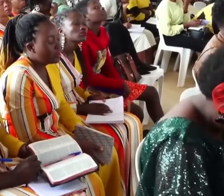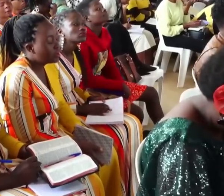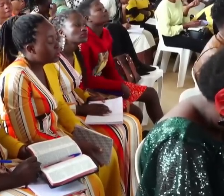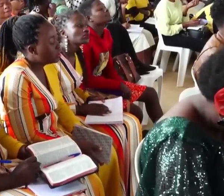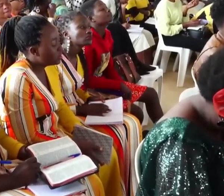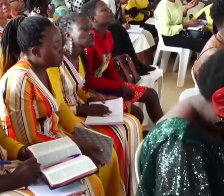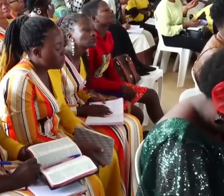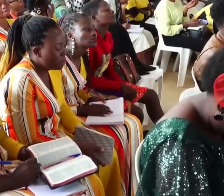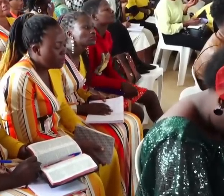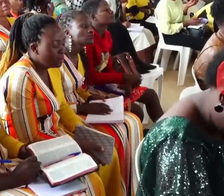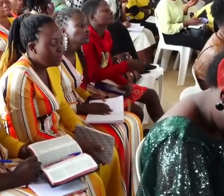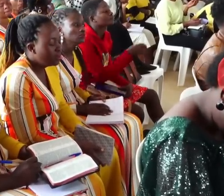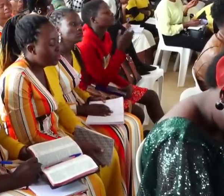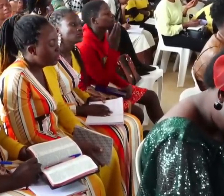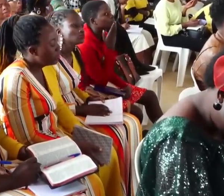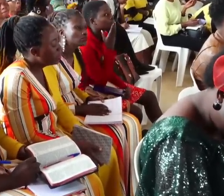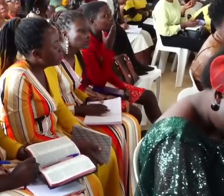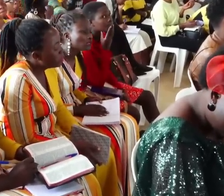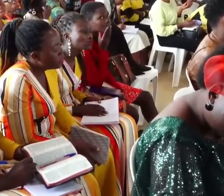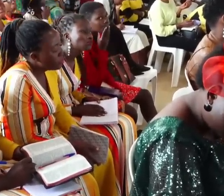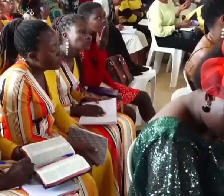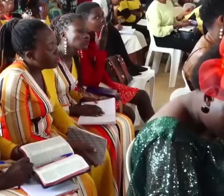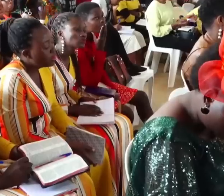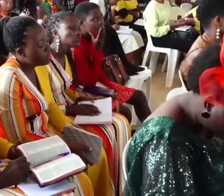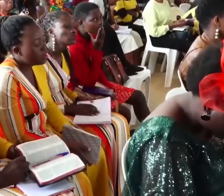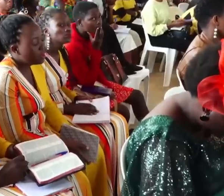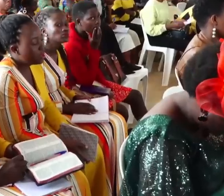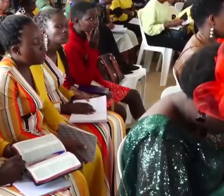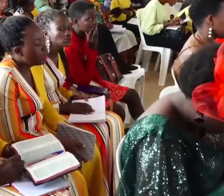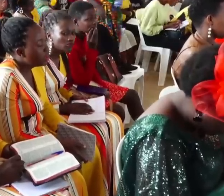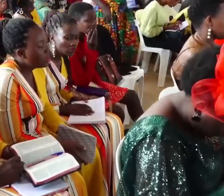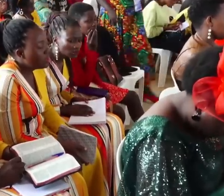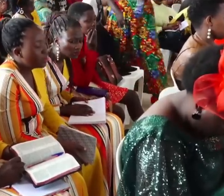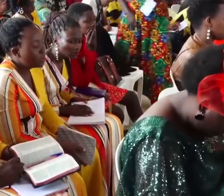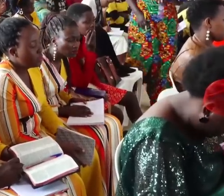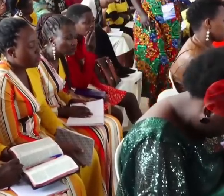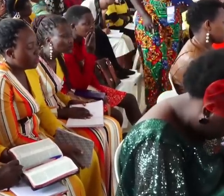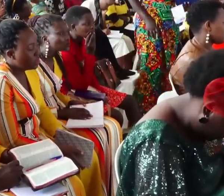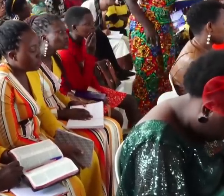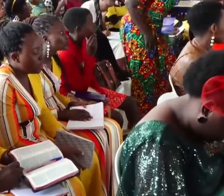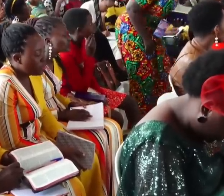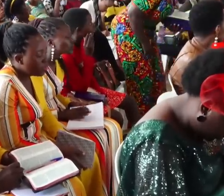Sikyangu ogoberera emirembe n'abantu bonna. It's not easy to pursue peace with all people.